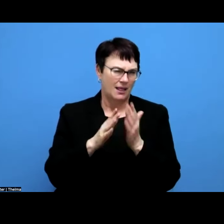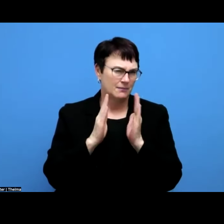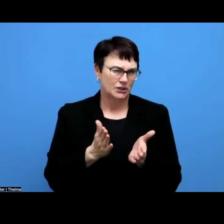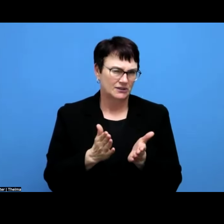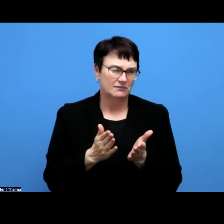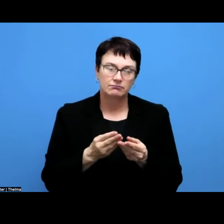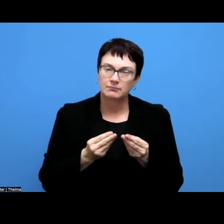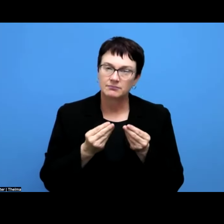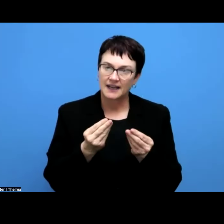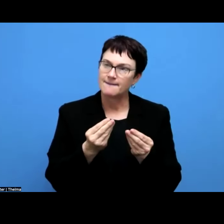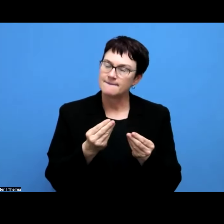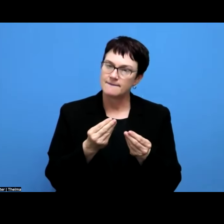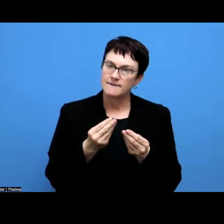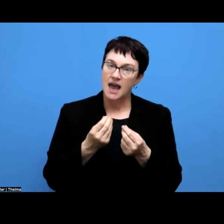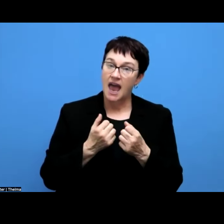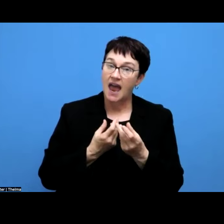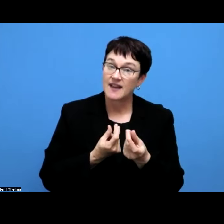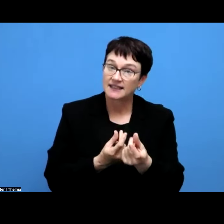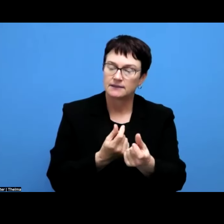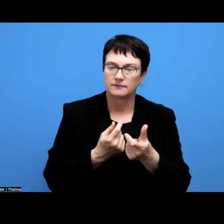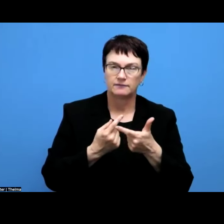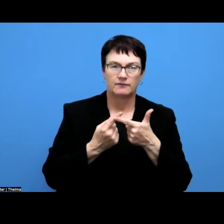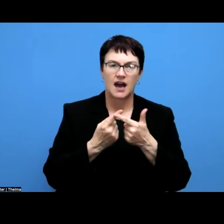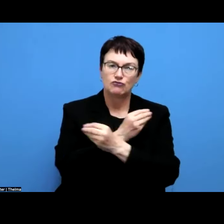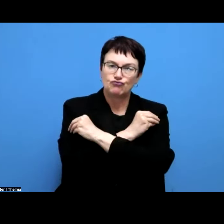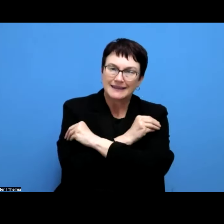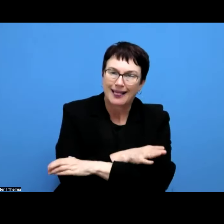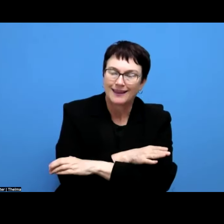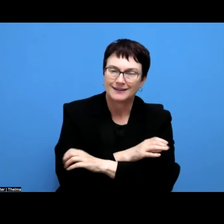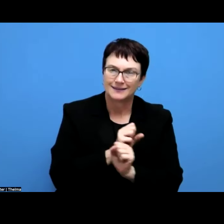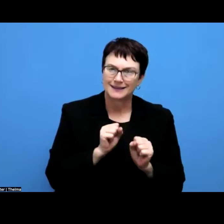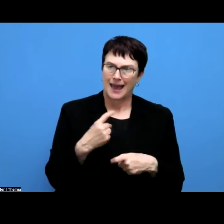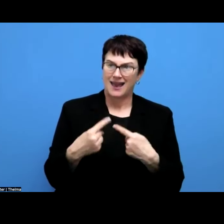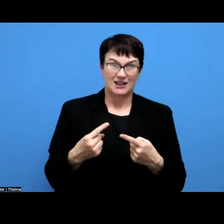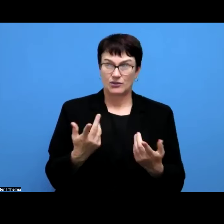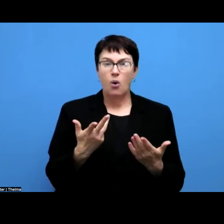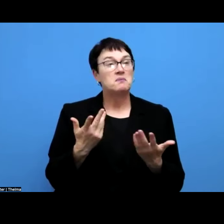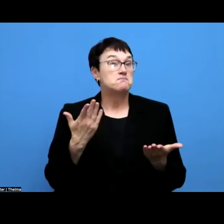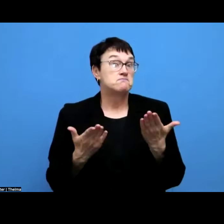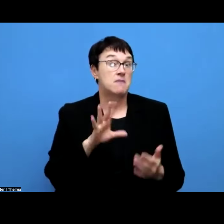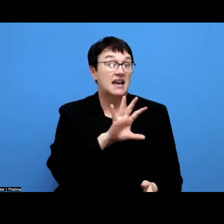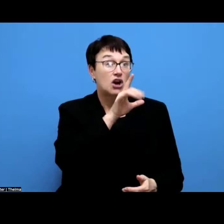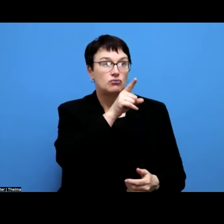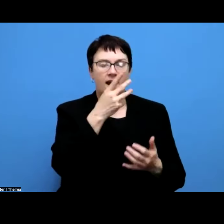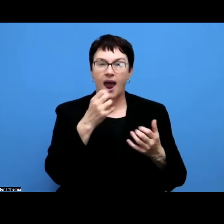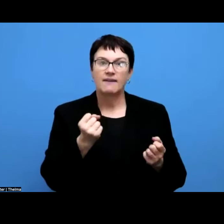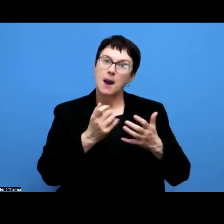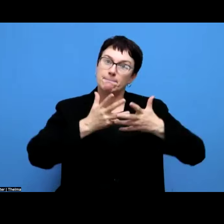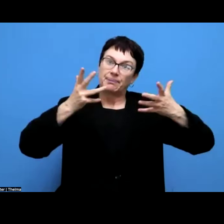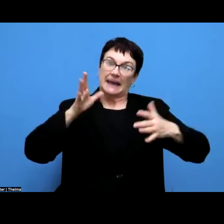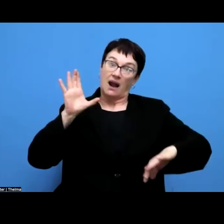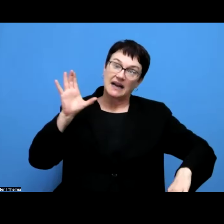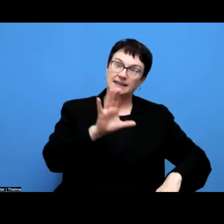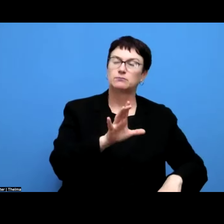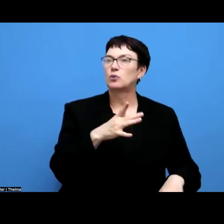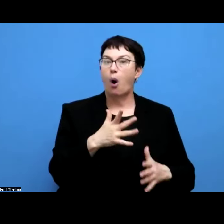and resilience. And where countries are undergoing major health reforms or large-scale investments, we will work to ensure